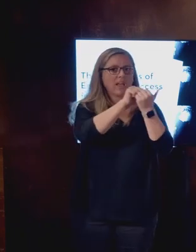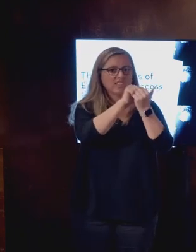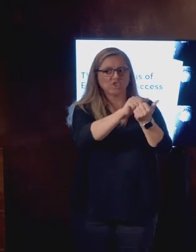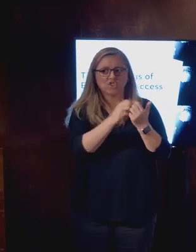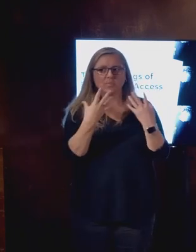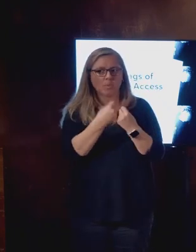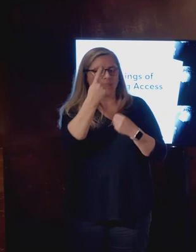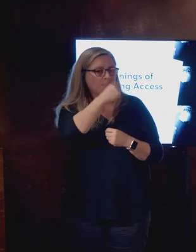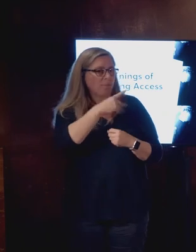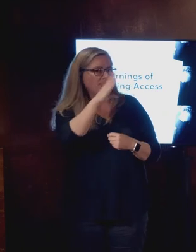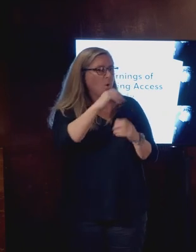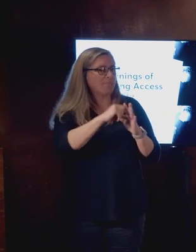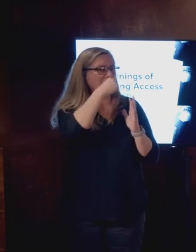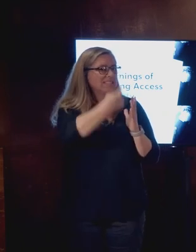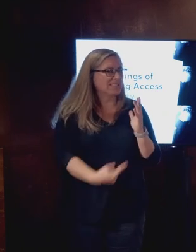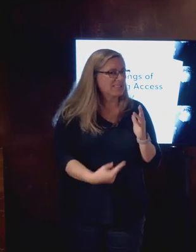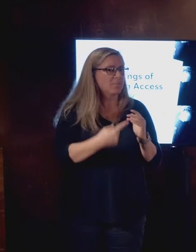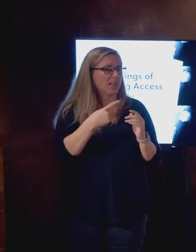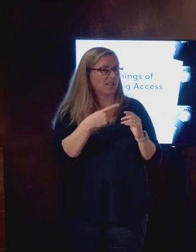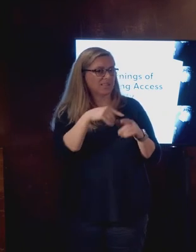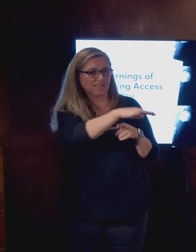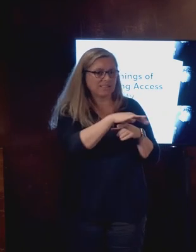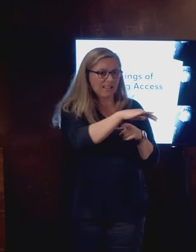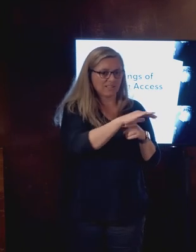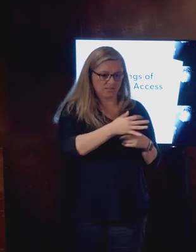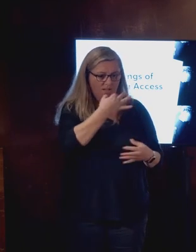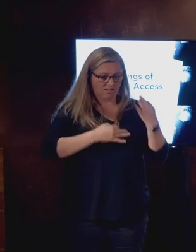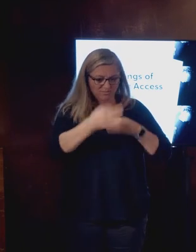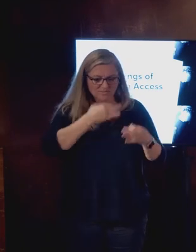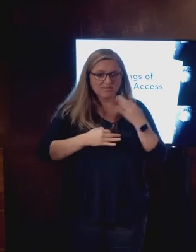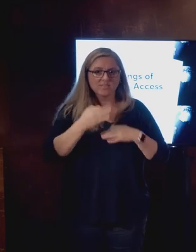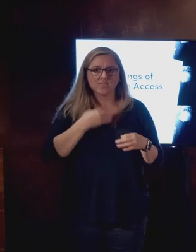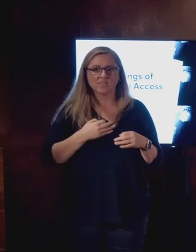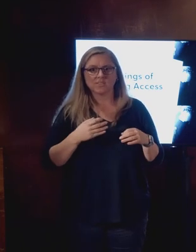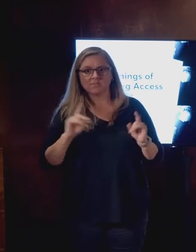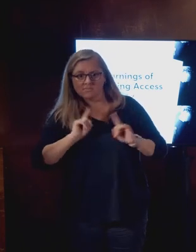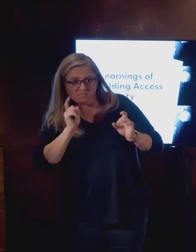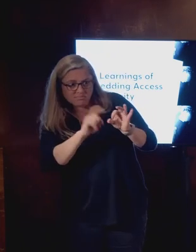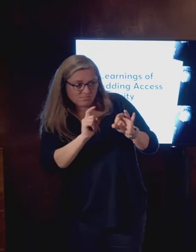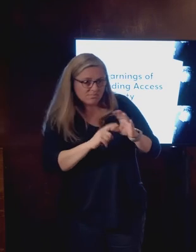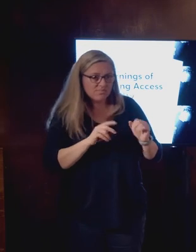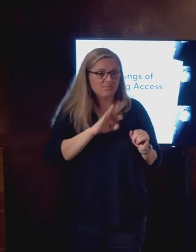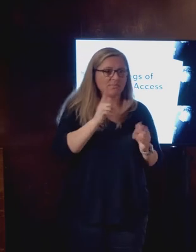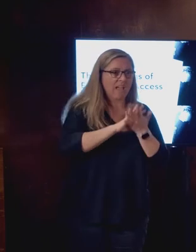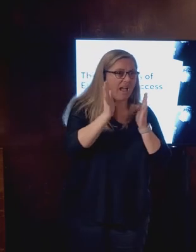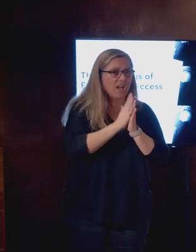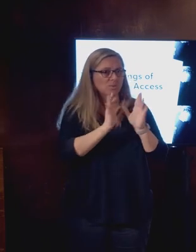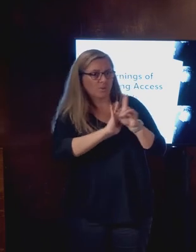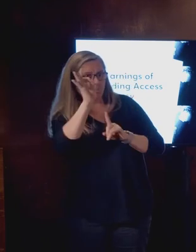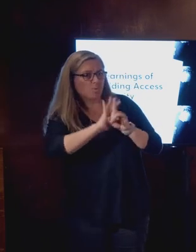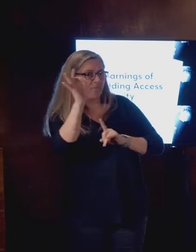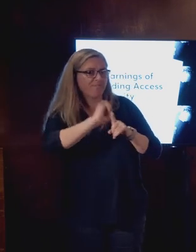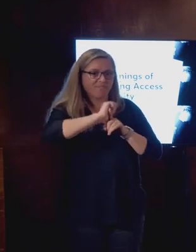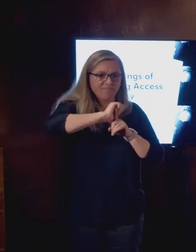the disability sector. I mean, we're quite happy to, you know, ask us questions, you know, what would work for you? How can we make the show better for all